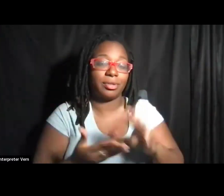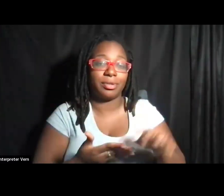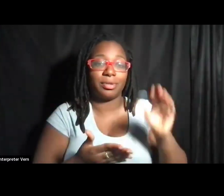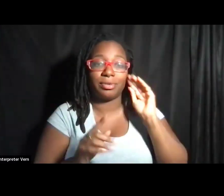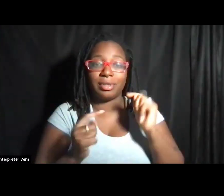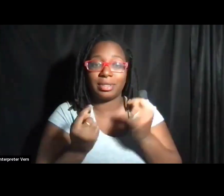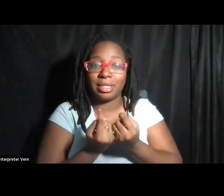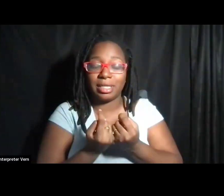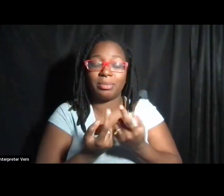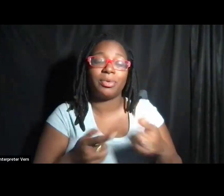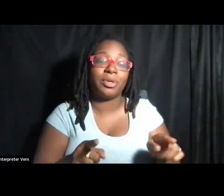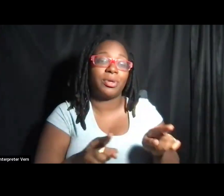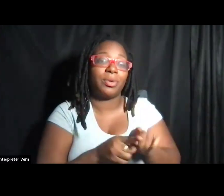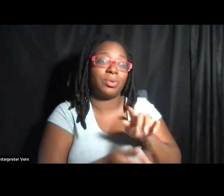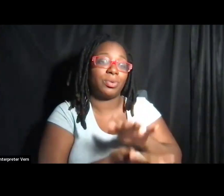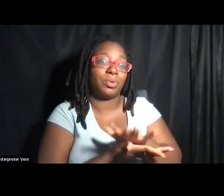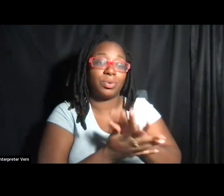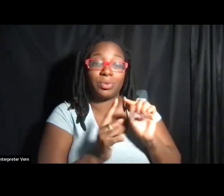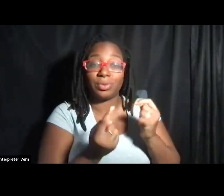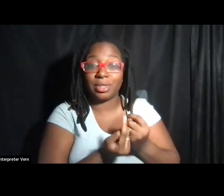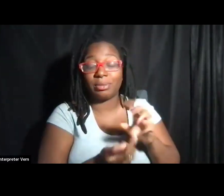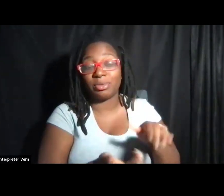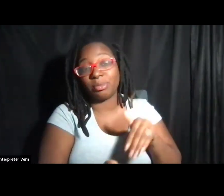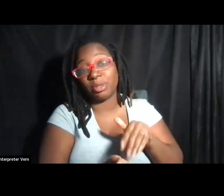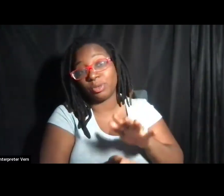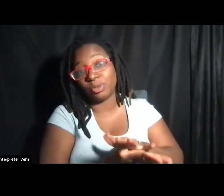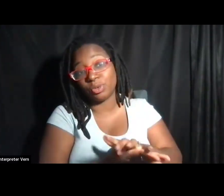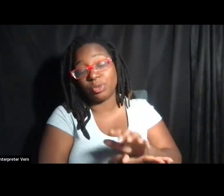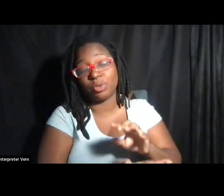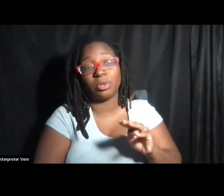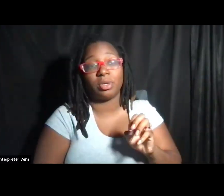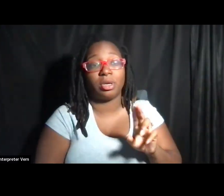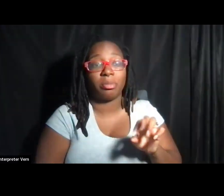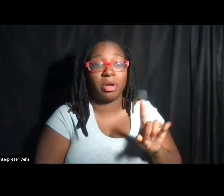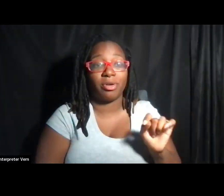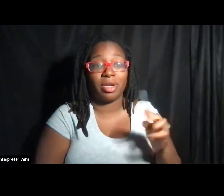also gathered by school teams. So all the middle schools, Meredith, Cantwell's Bridge,